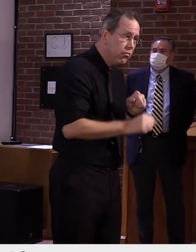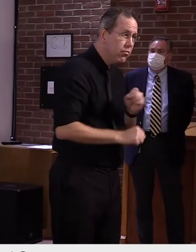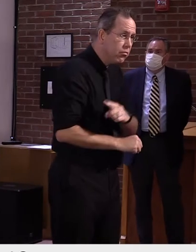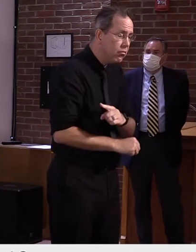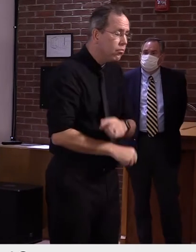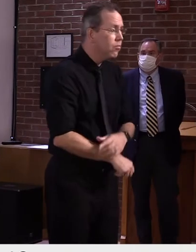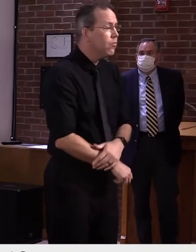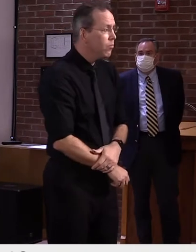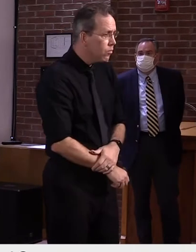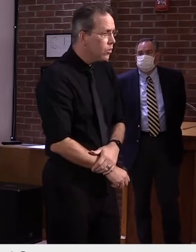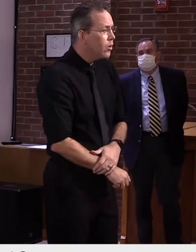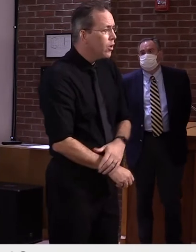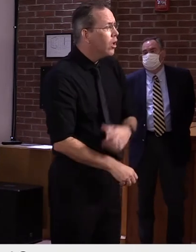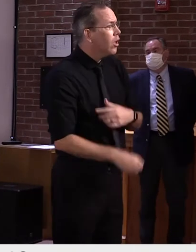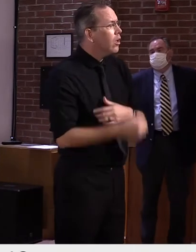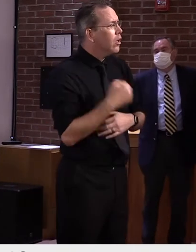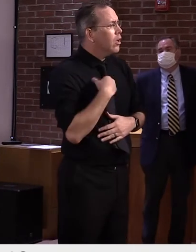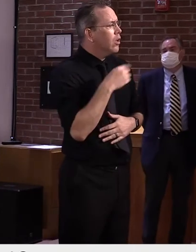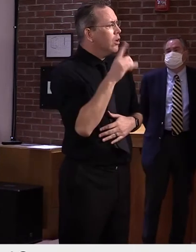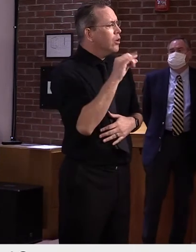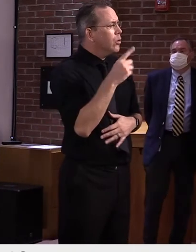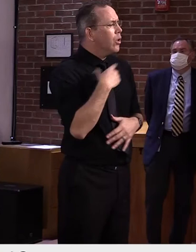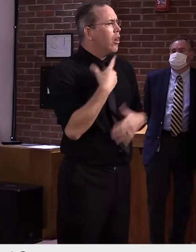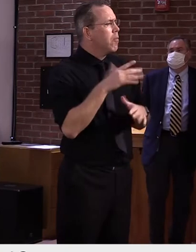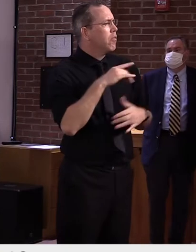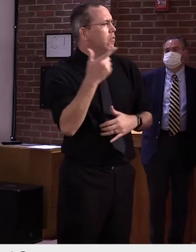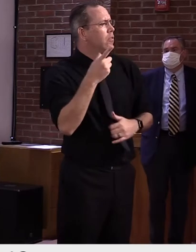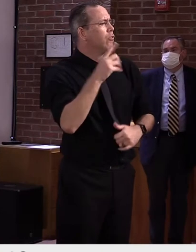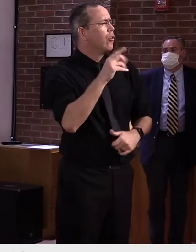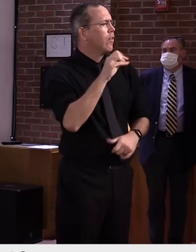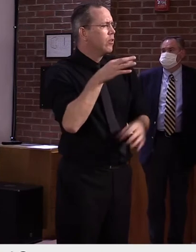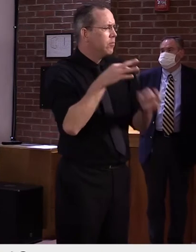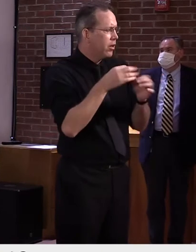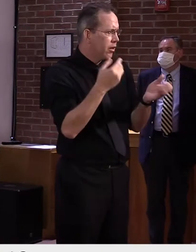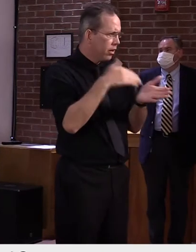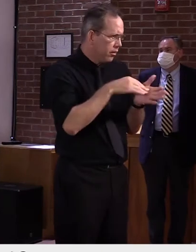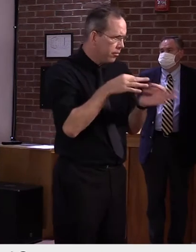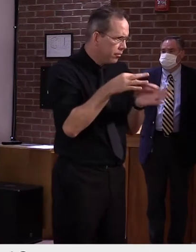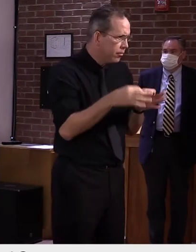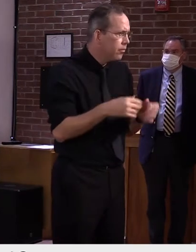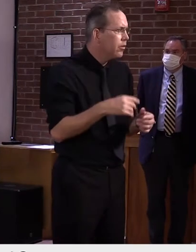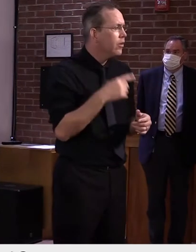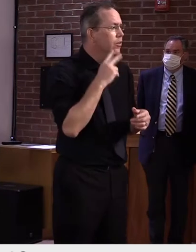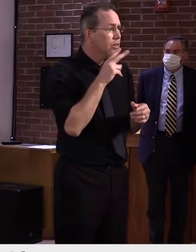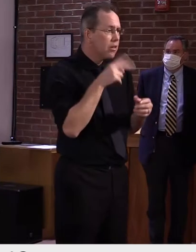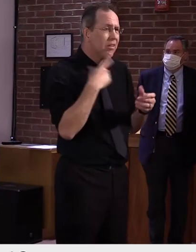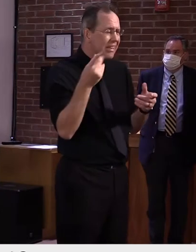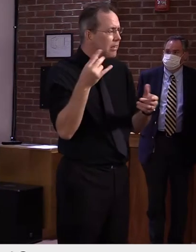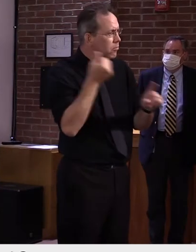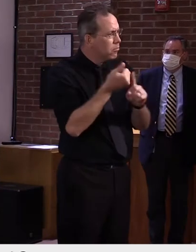They will make a correction to the, to the record, so to speak. I'll let Dr. Levine answer.